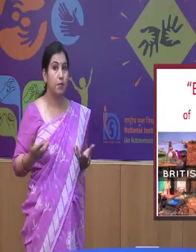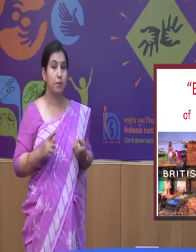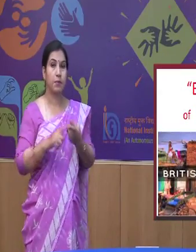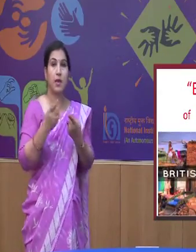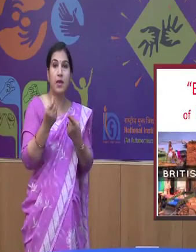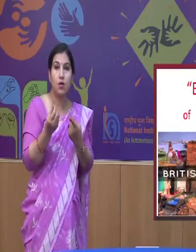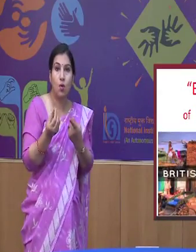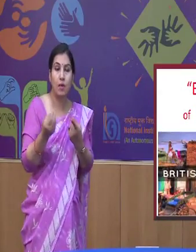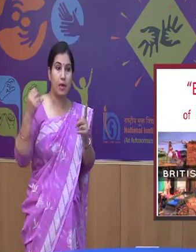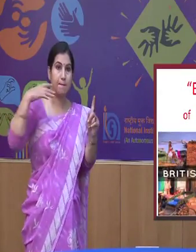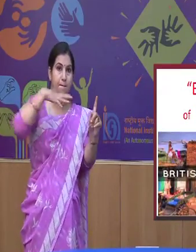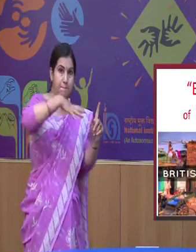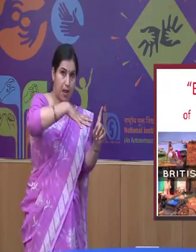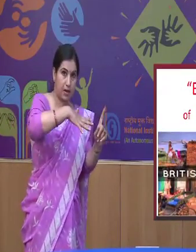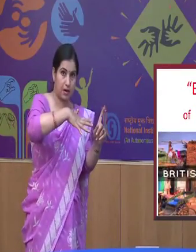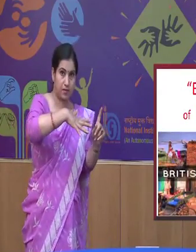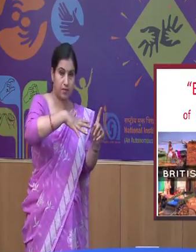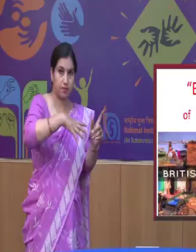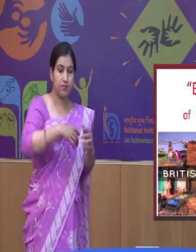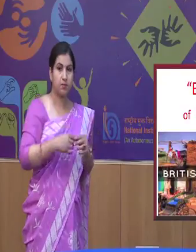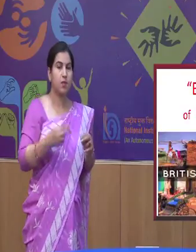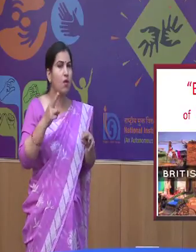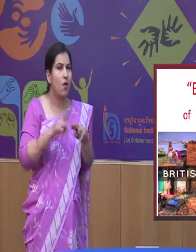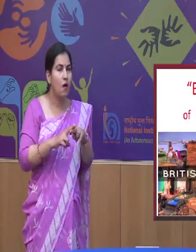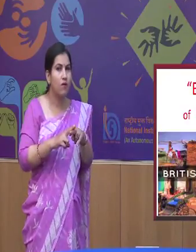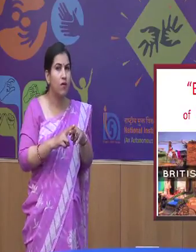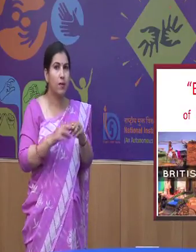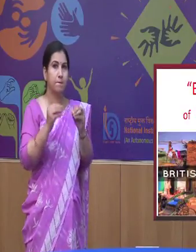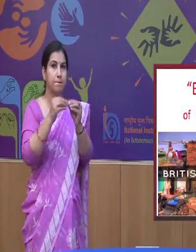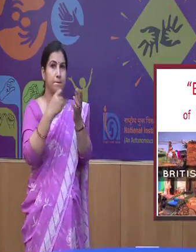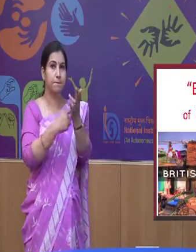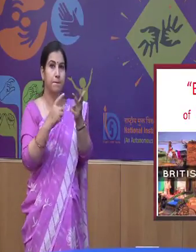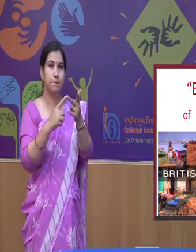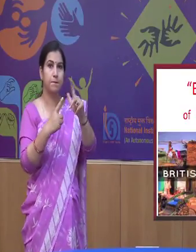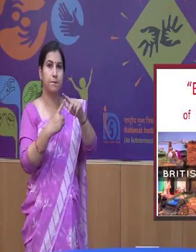Economic Impact of British on India.